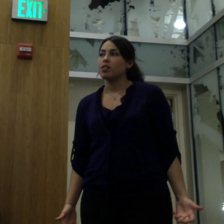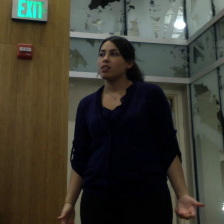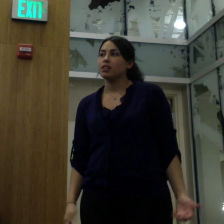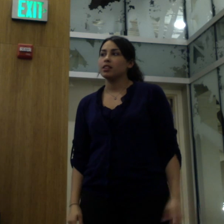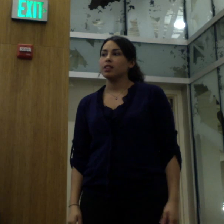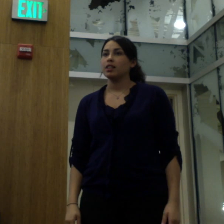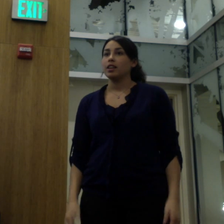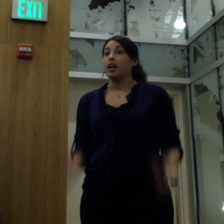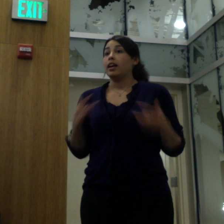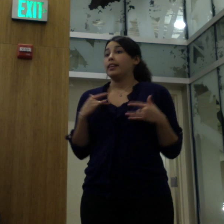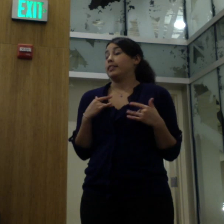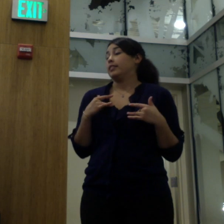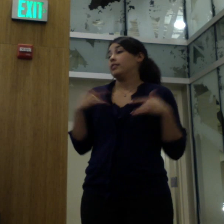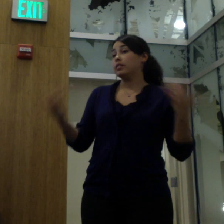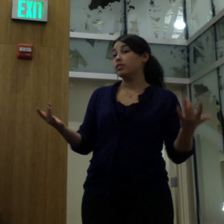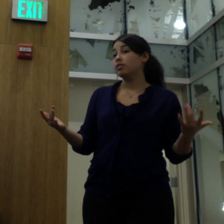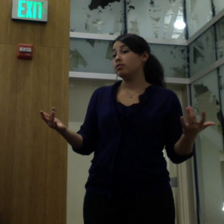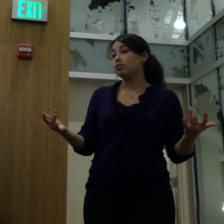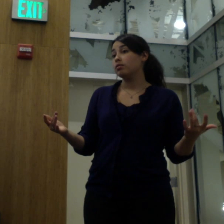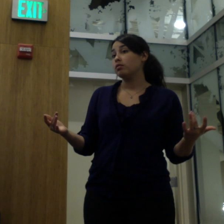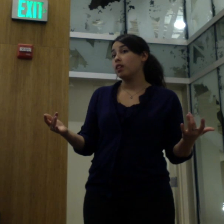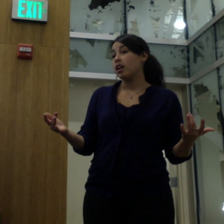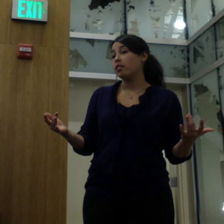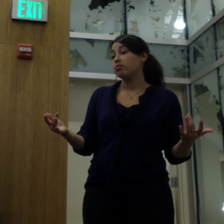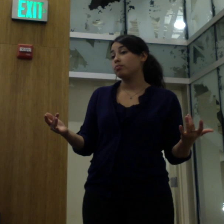In the event that you have to deal with